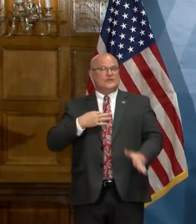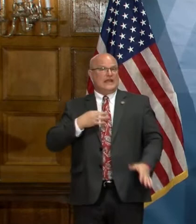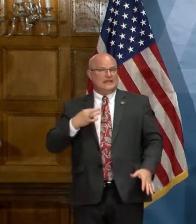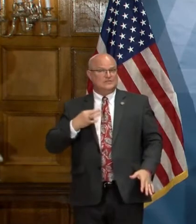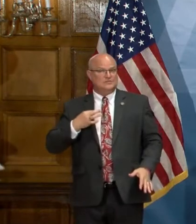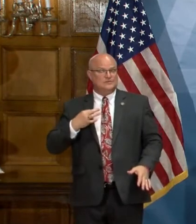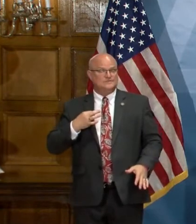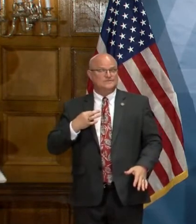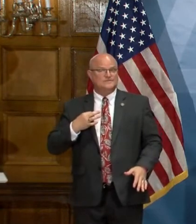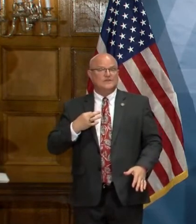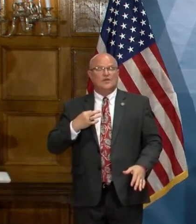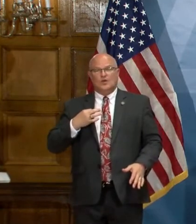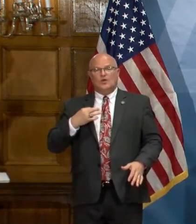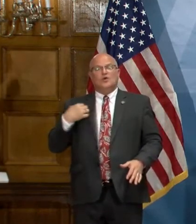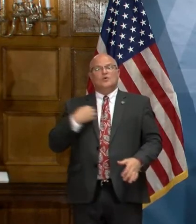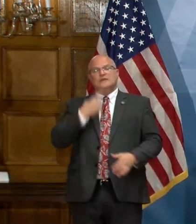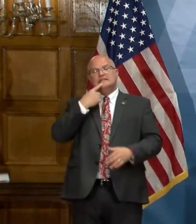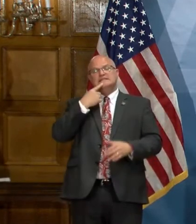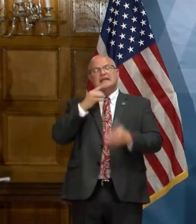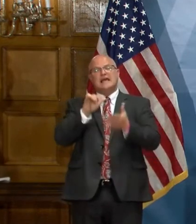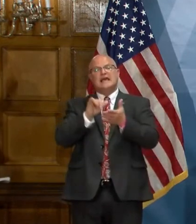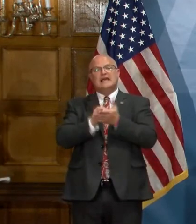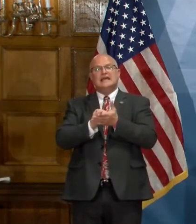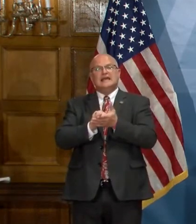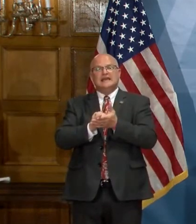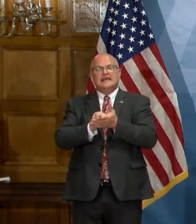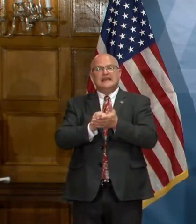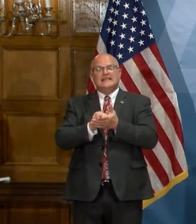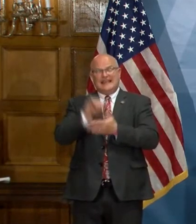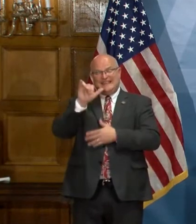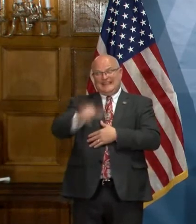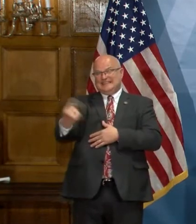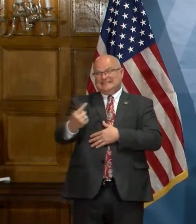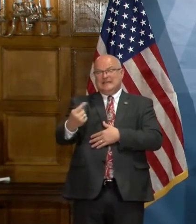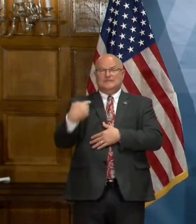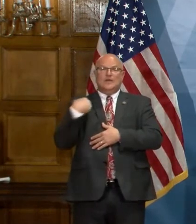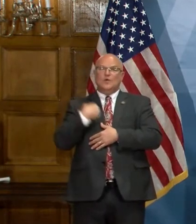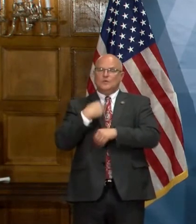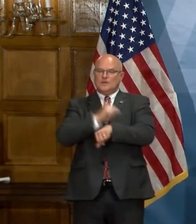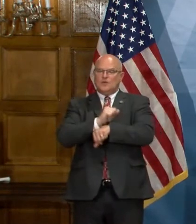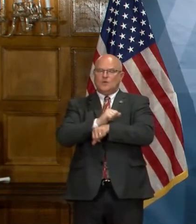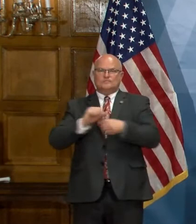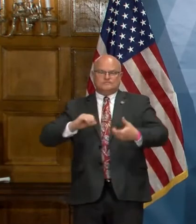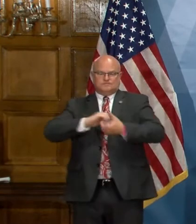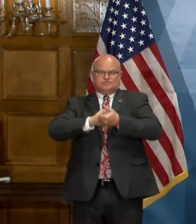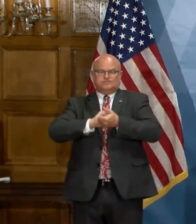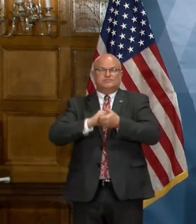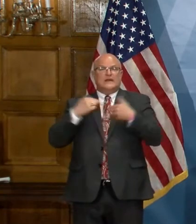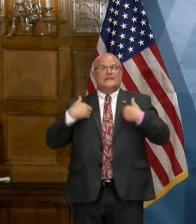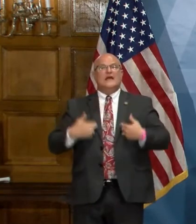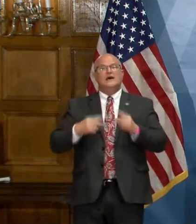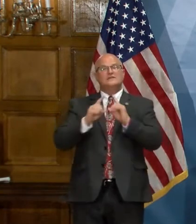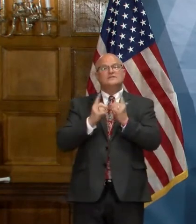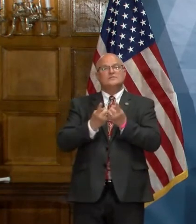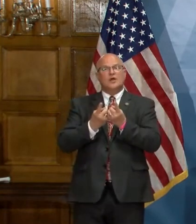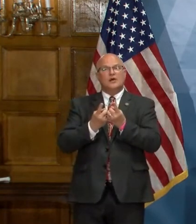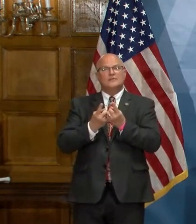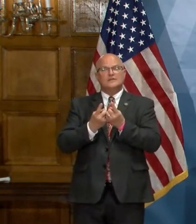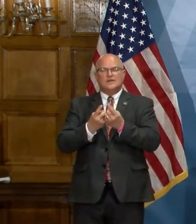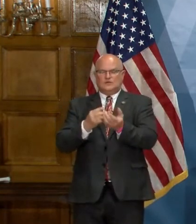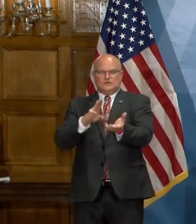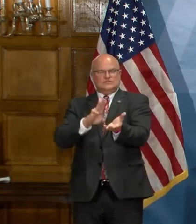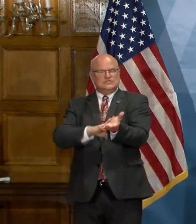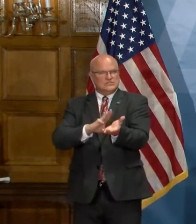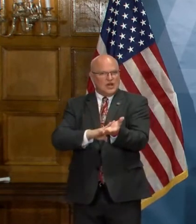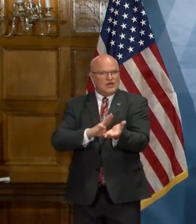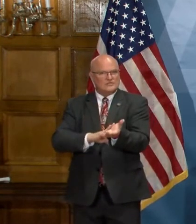eligible. Would just say that that is something that we will be working with the health department, with the physicians groups,